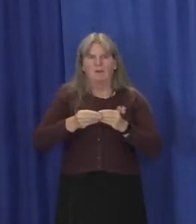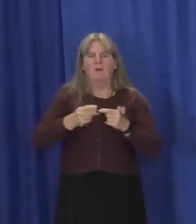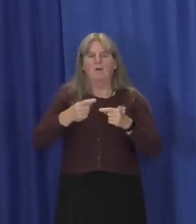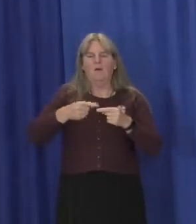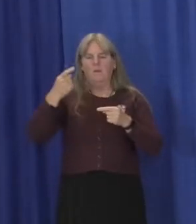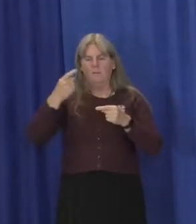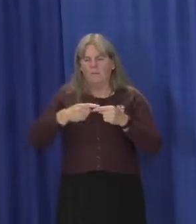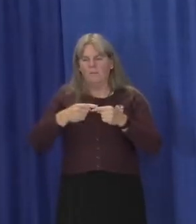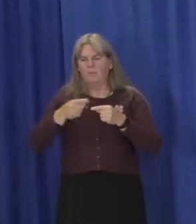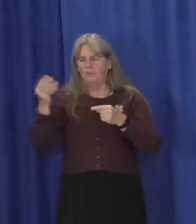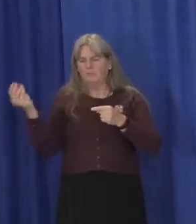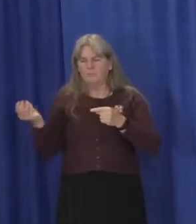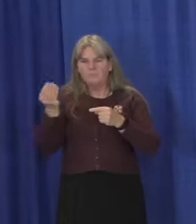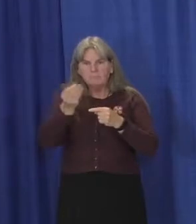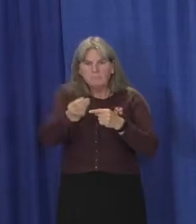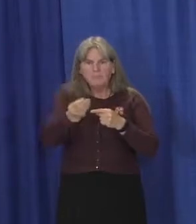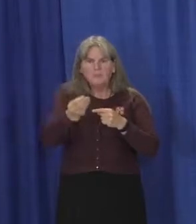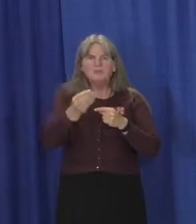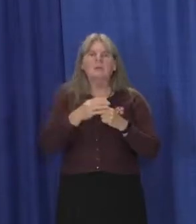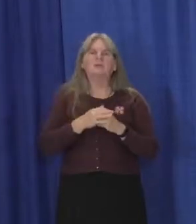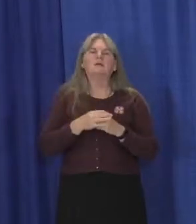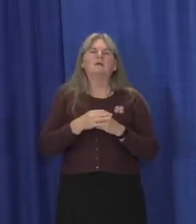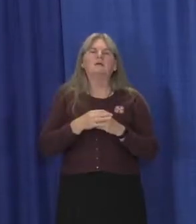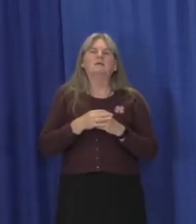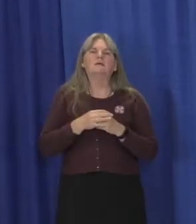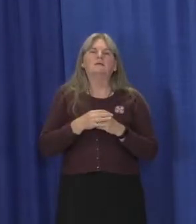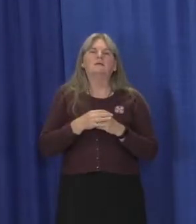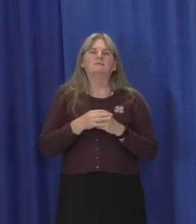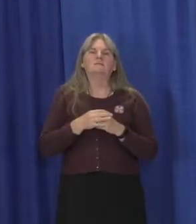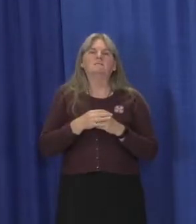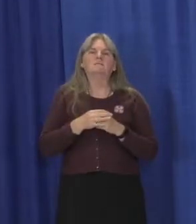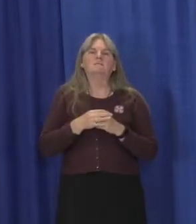with COVID-19 and who